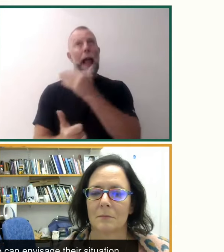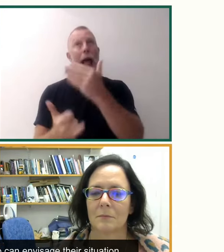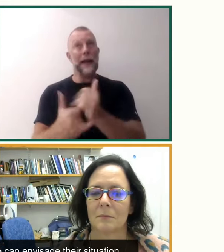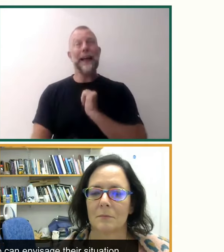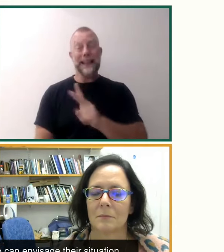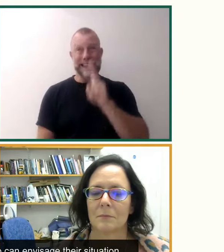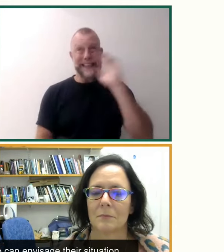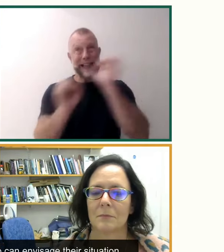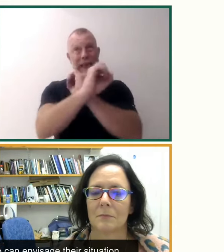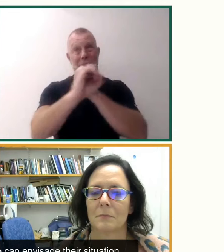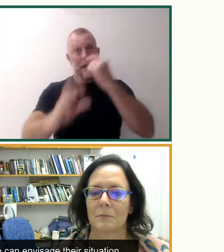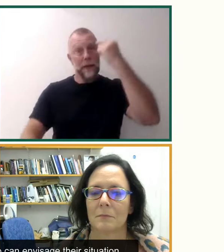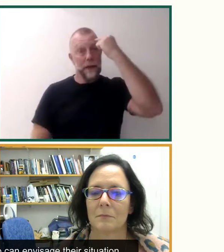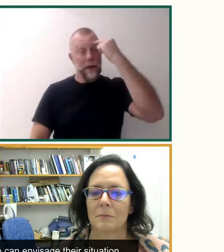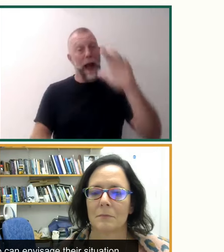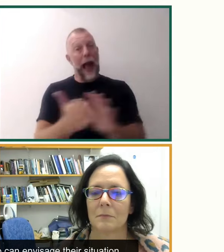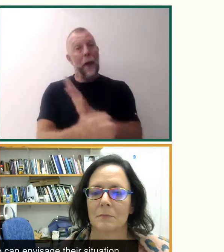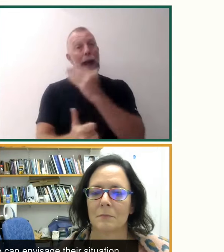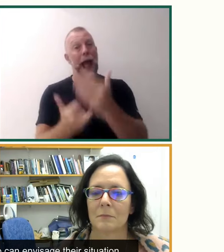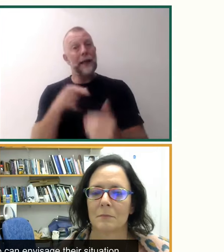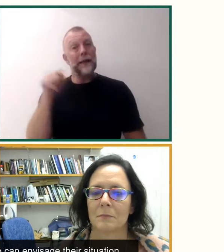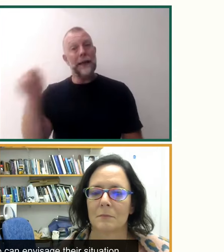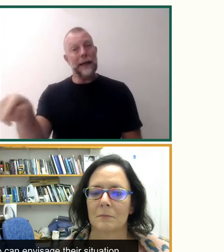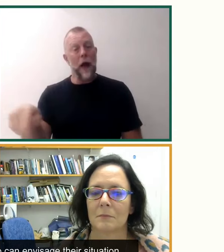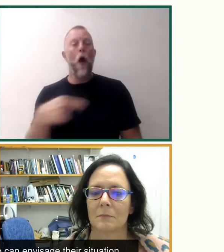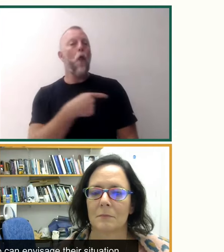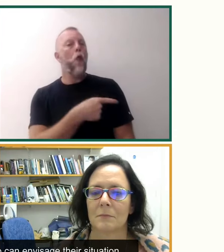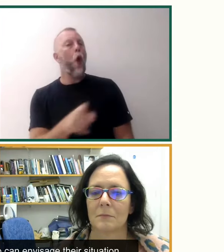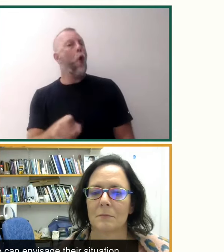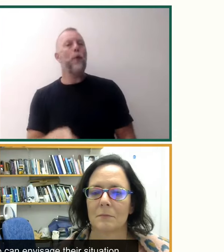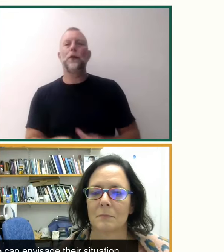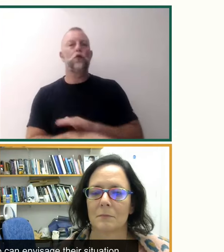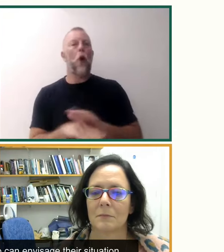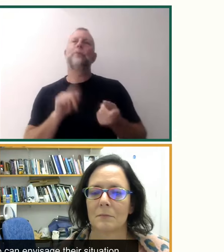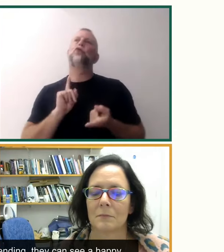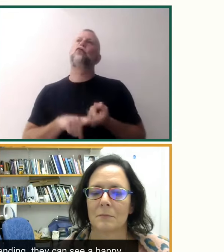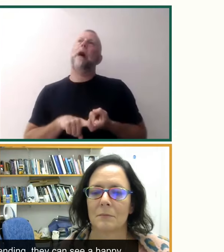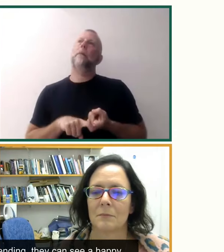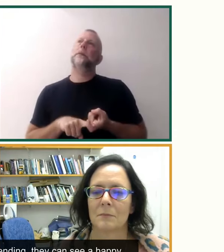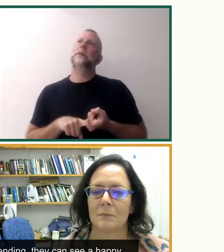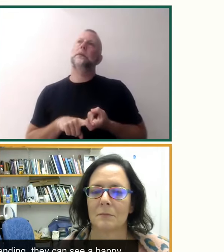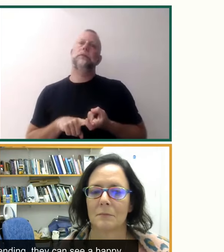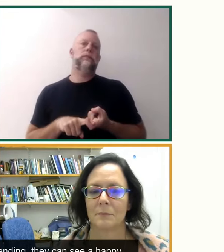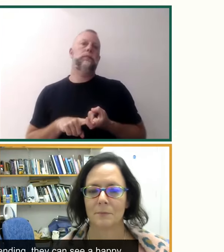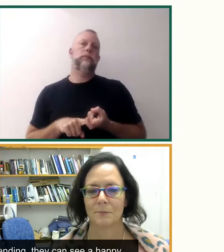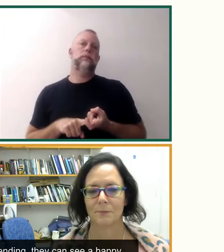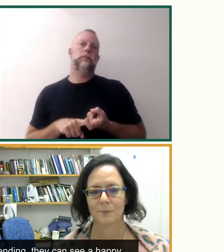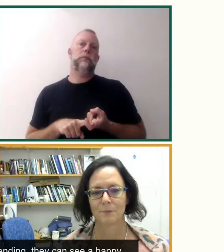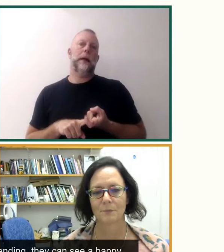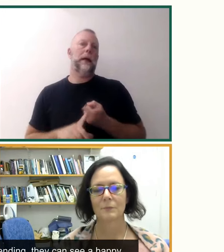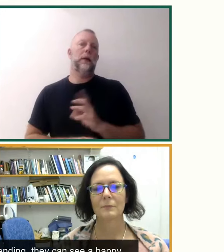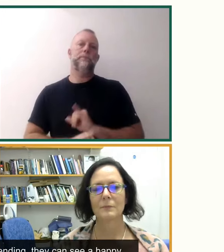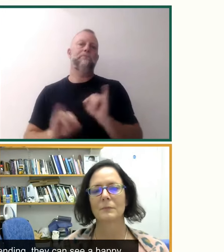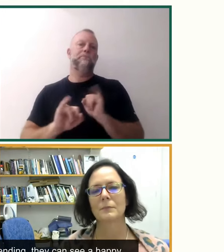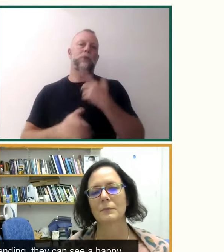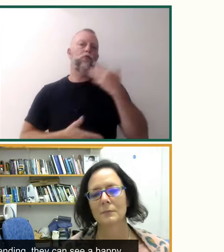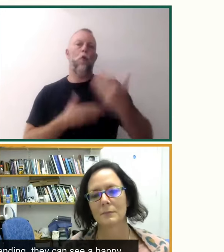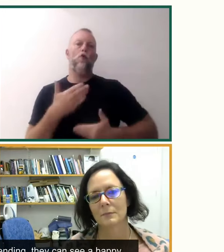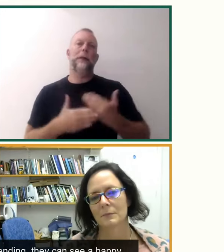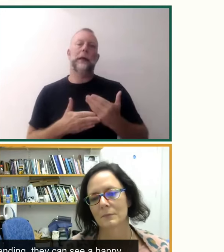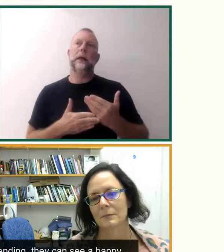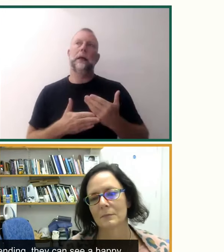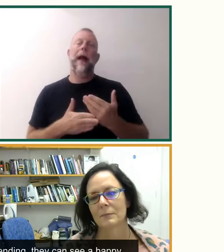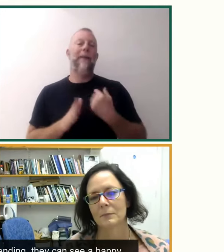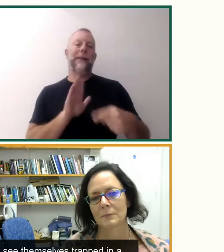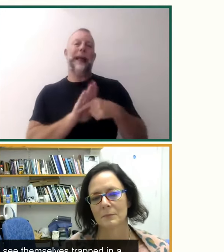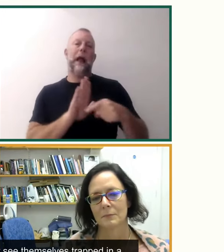ending, and those who don't, who see themselves trapped in a particular kind of story that can only have a